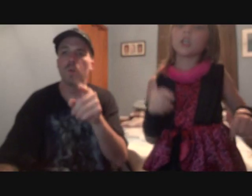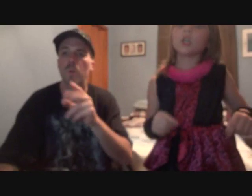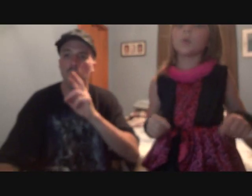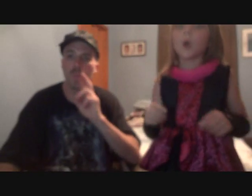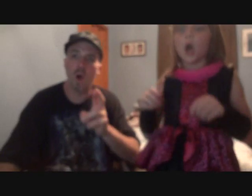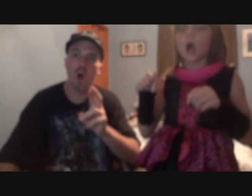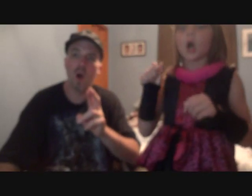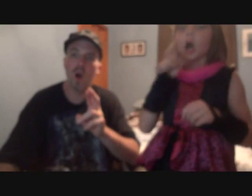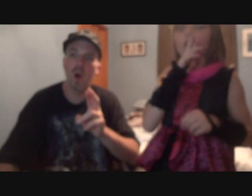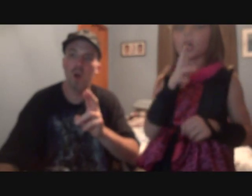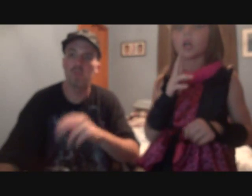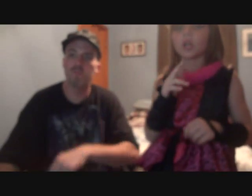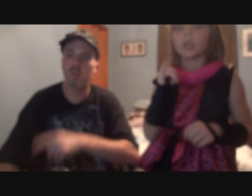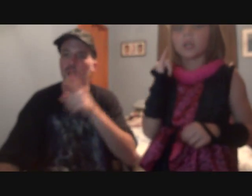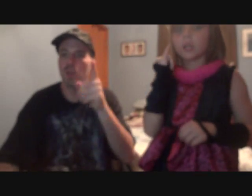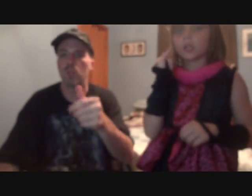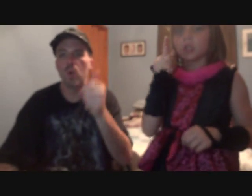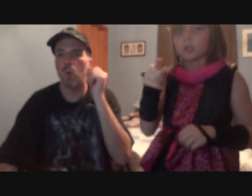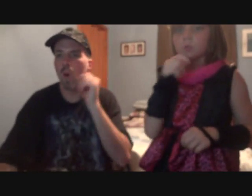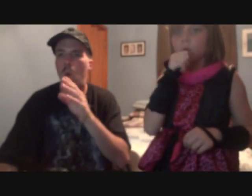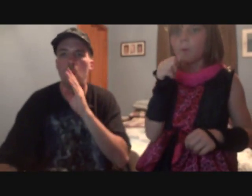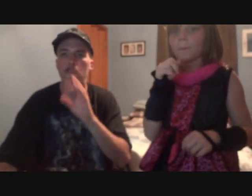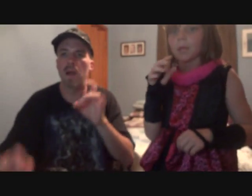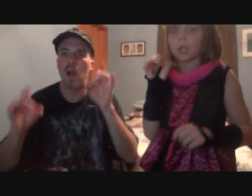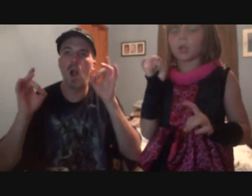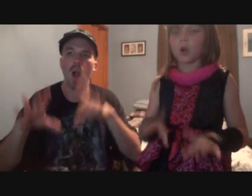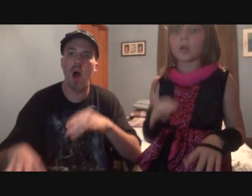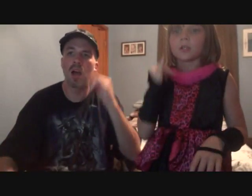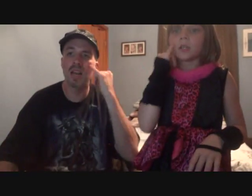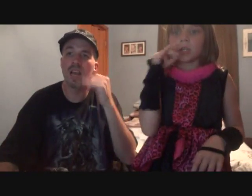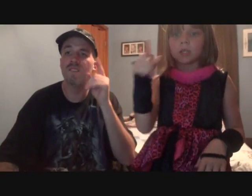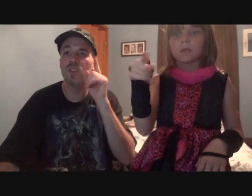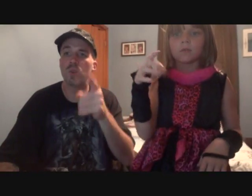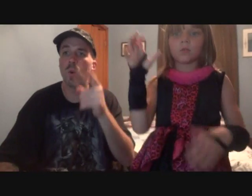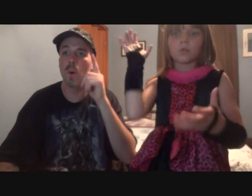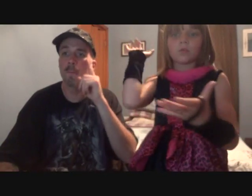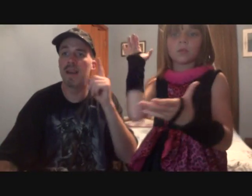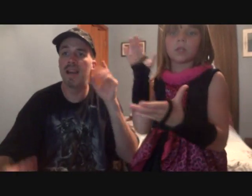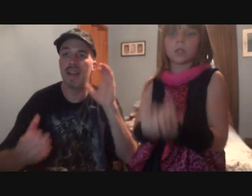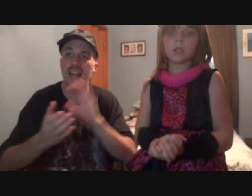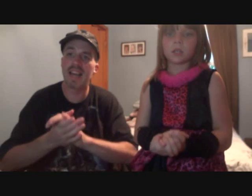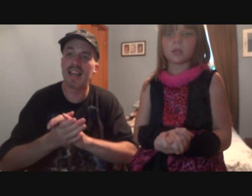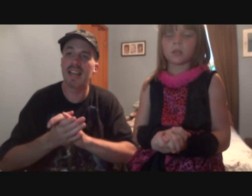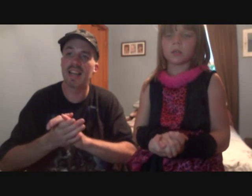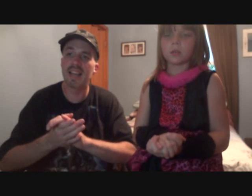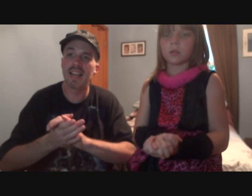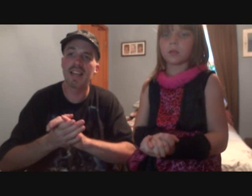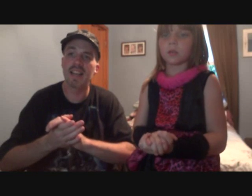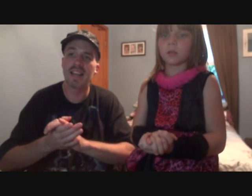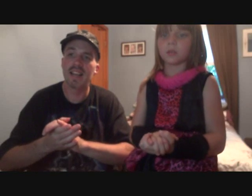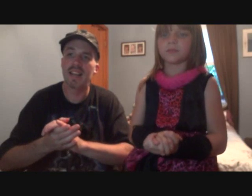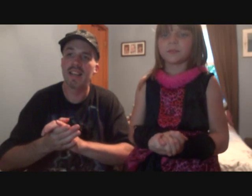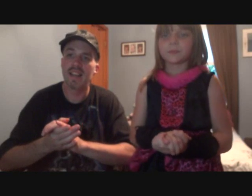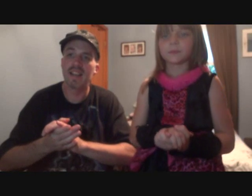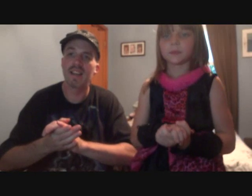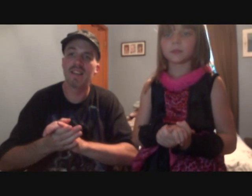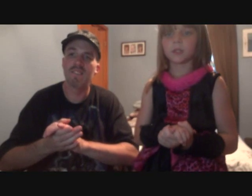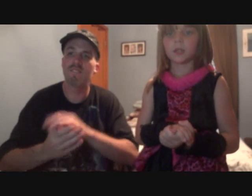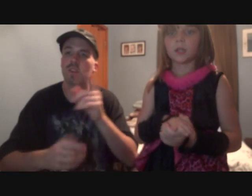you are You won't be lost if you believe Hey,